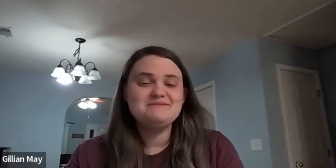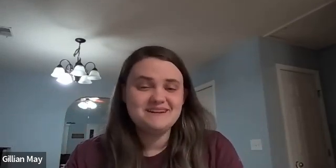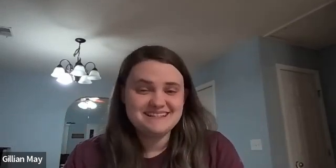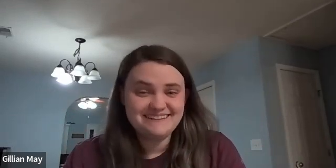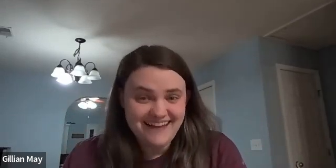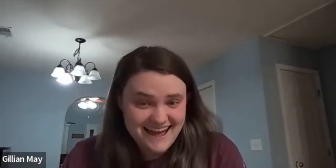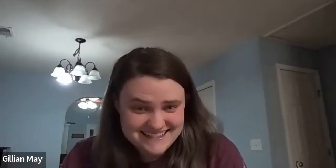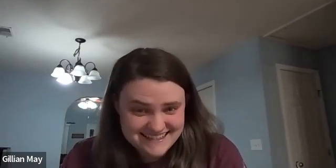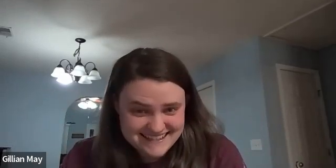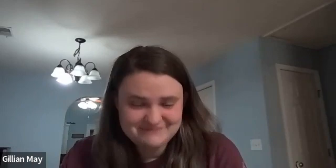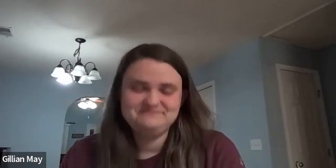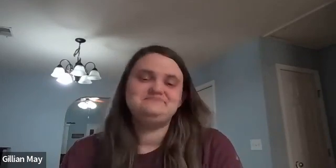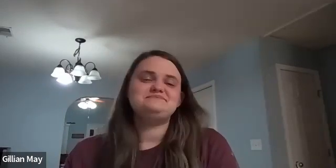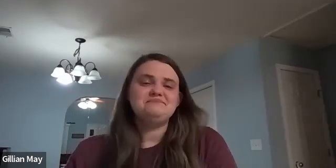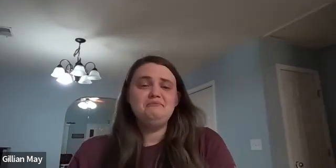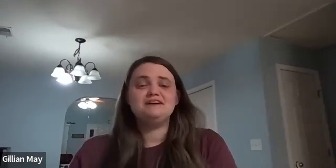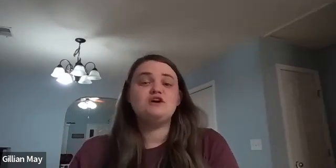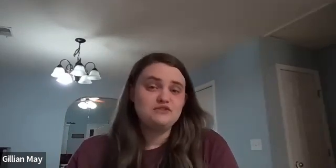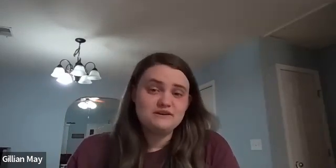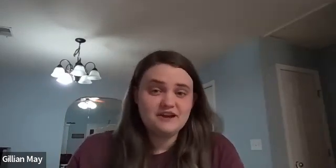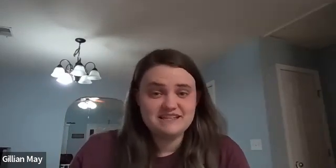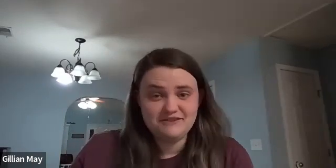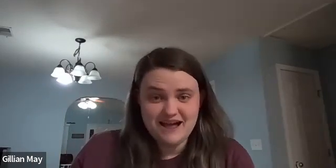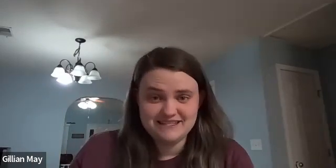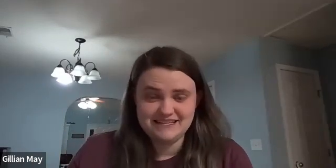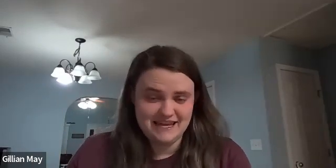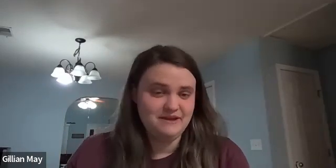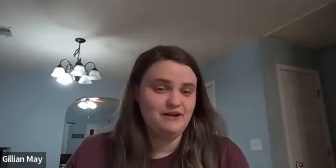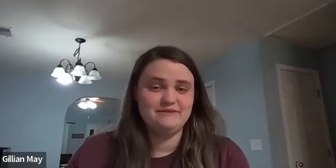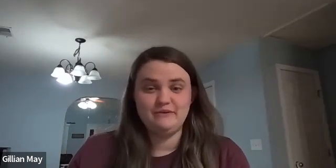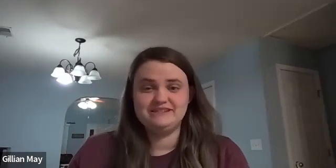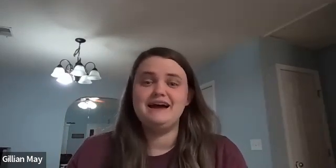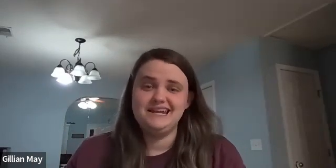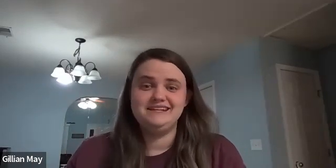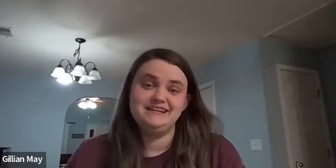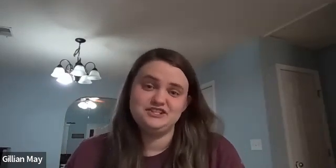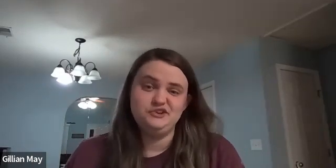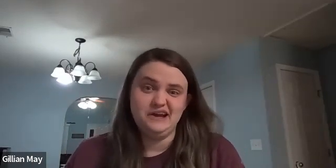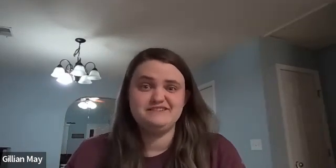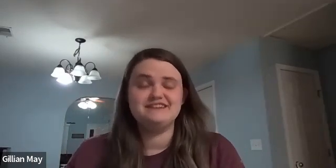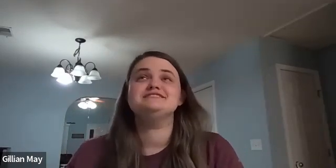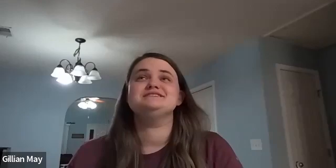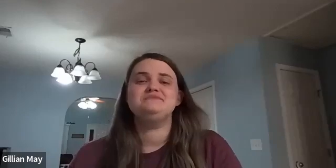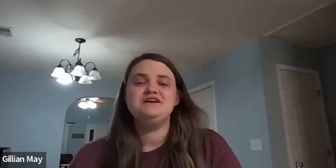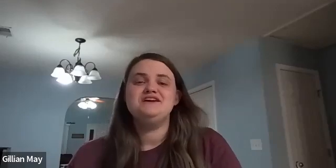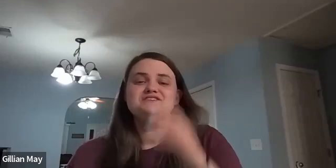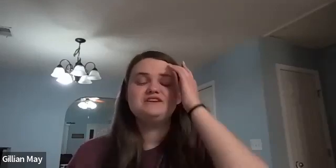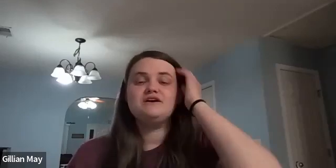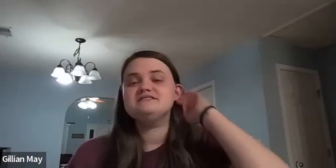on to glasses because all three of you guys have glasses and it hit me all at once. I need to show you guys glasses. So the sign